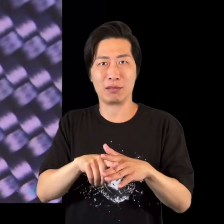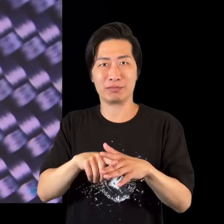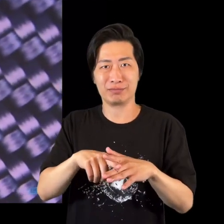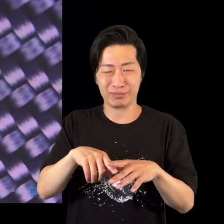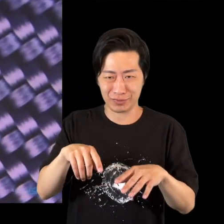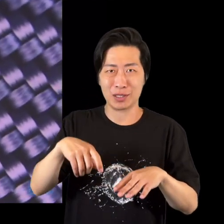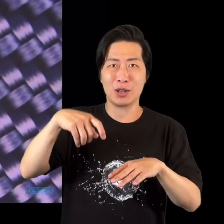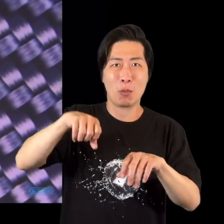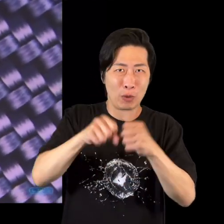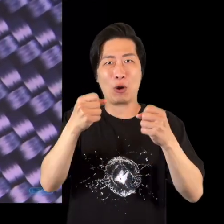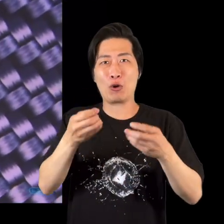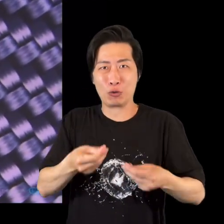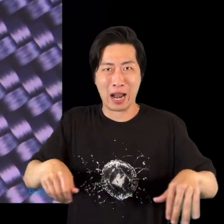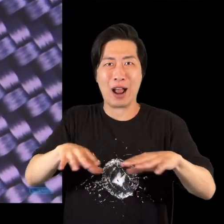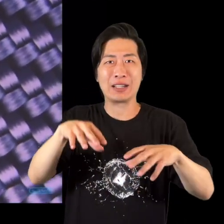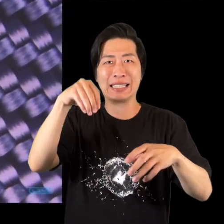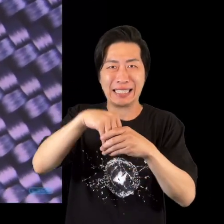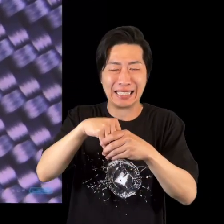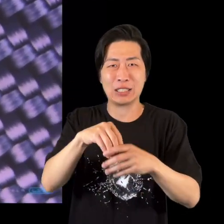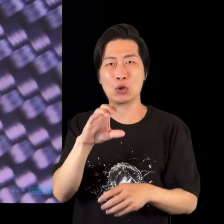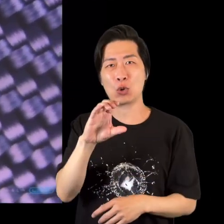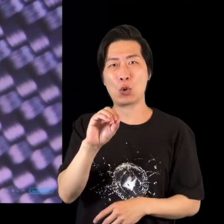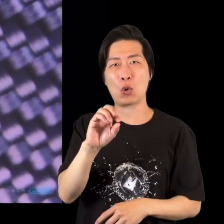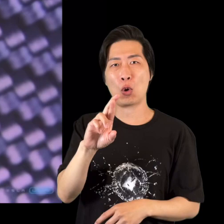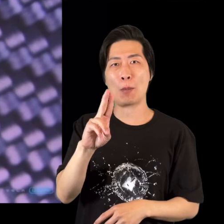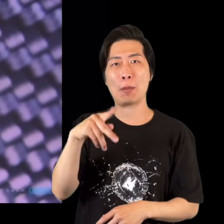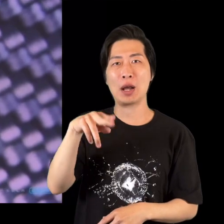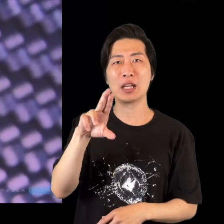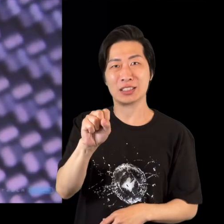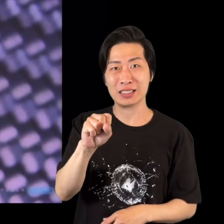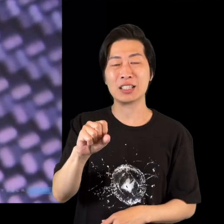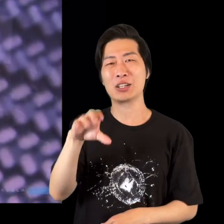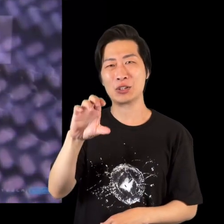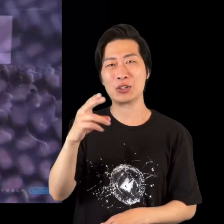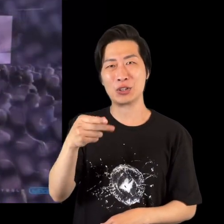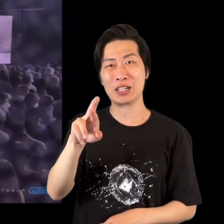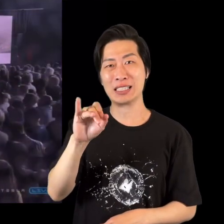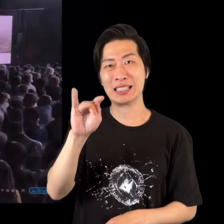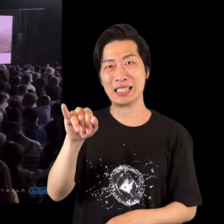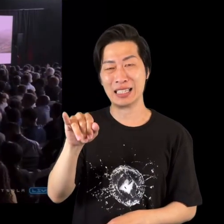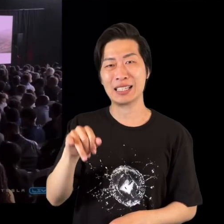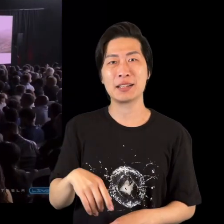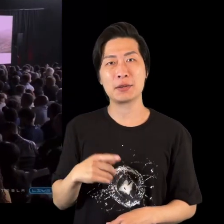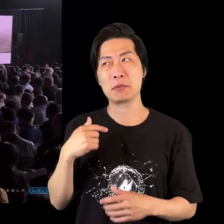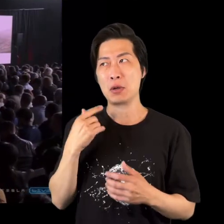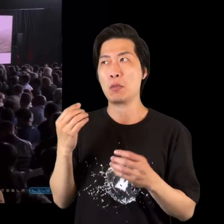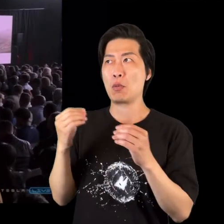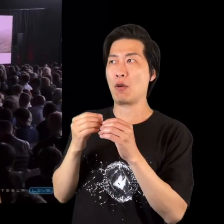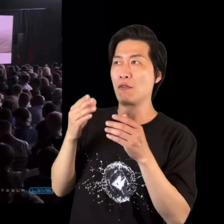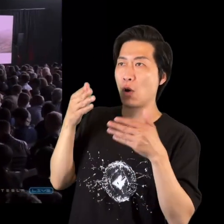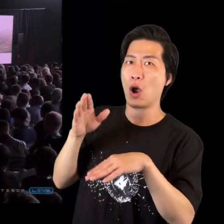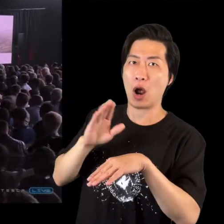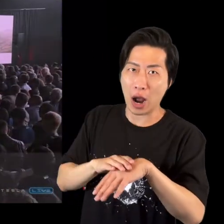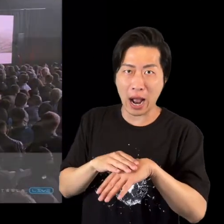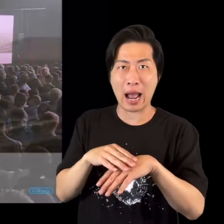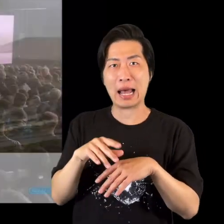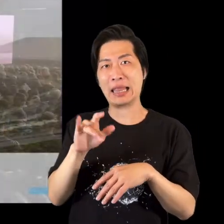do more lithium refining than I think probably everything outside of China. And we've signed a deal